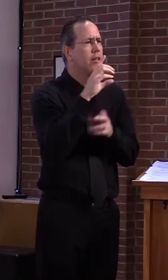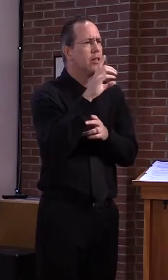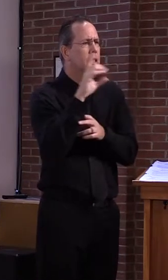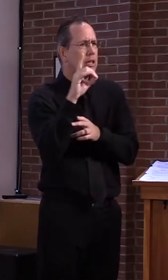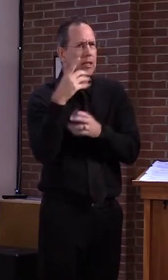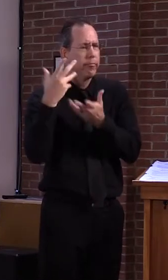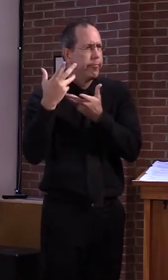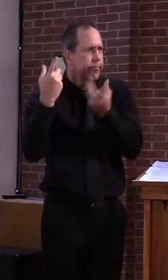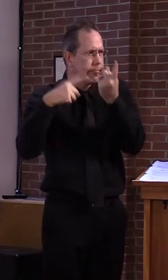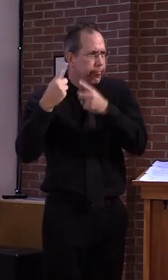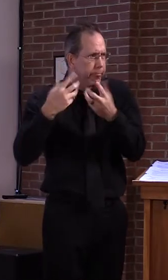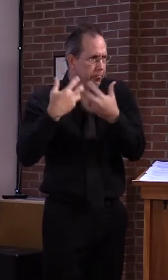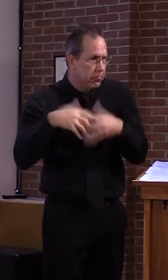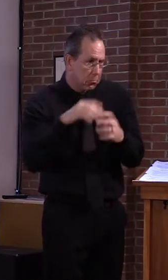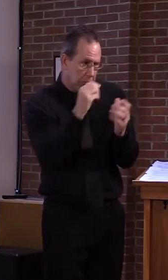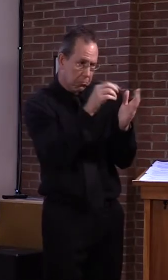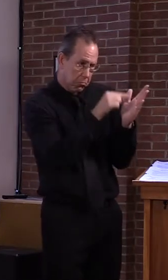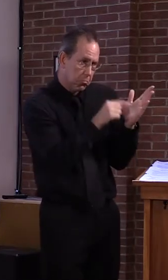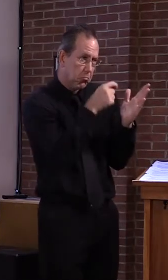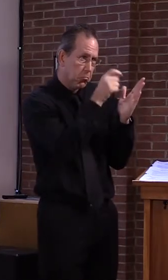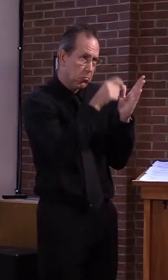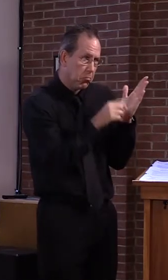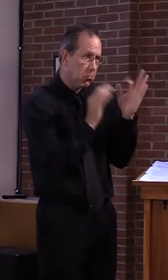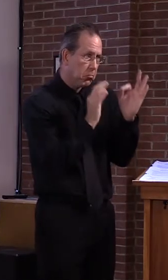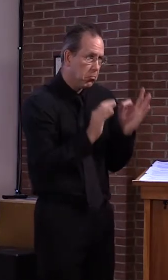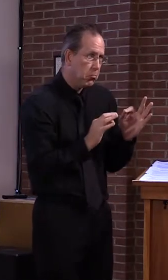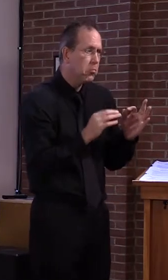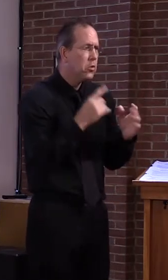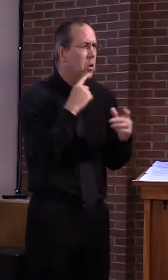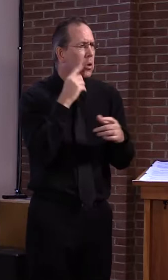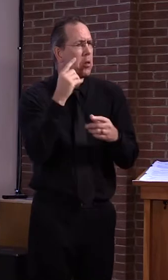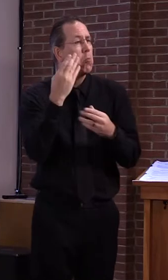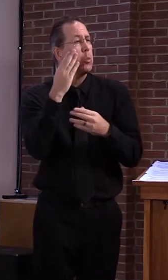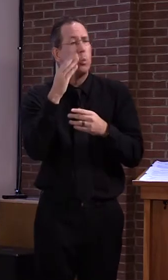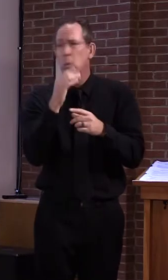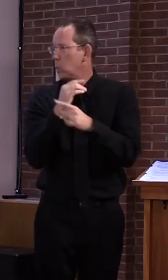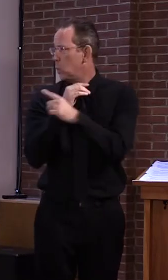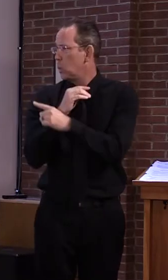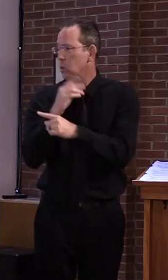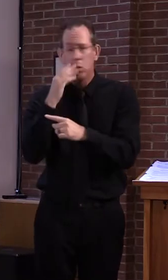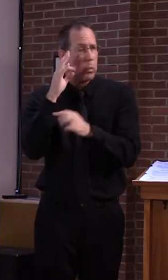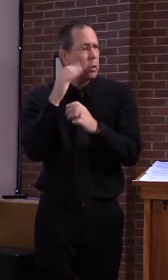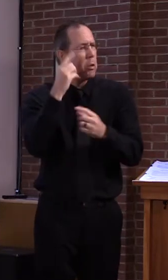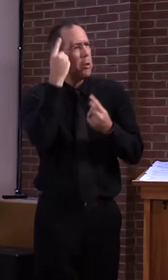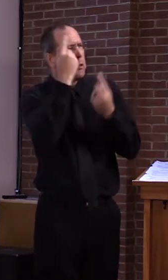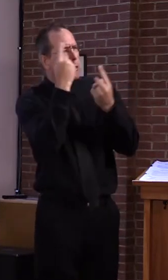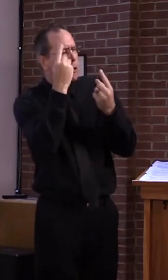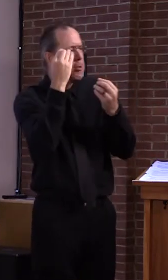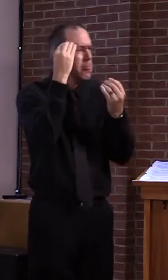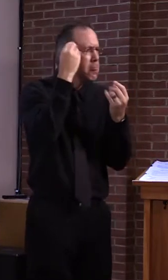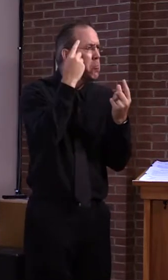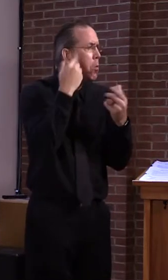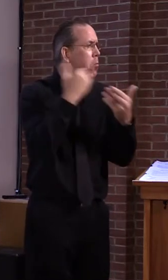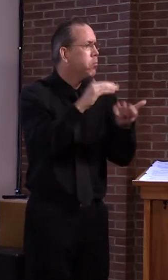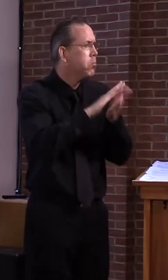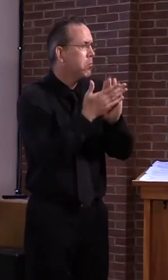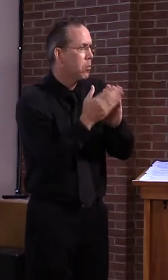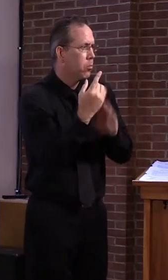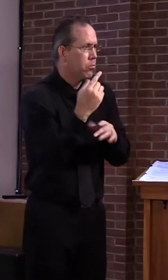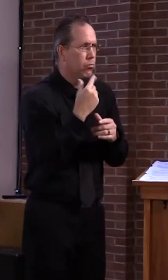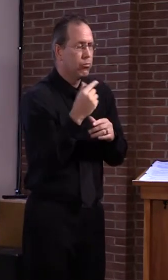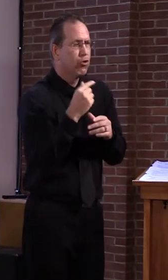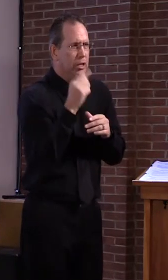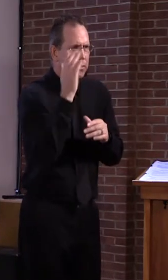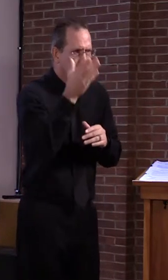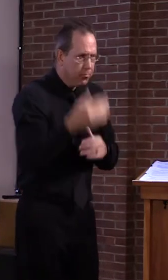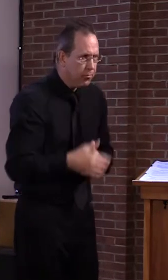blue dots on this map. Just to give you some idea, some of the activity that's happening out there, Essex